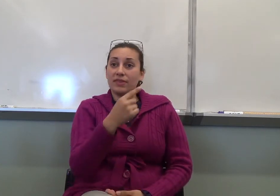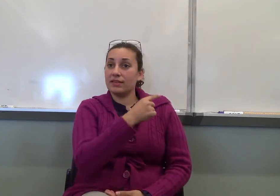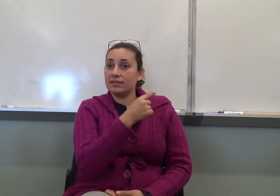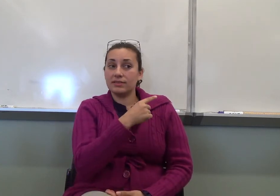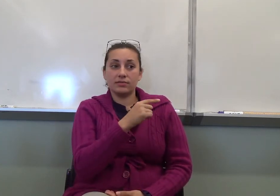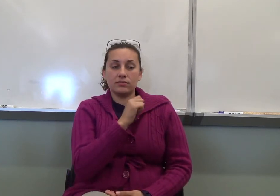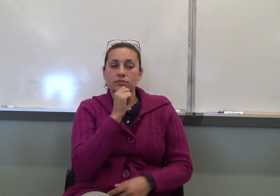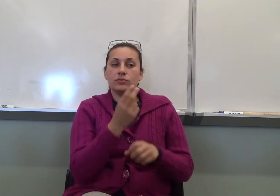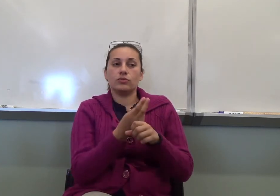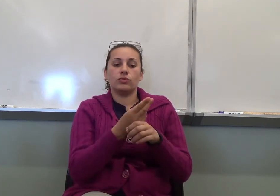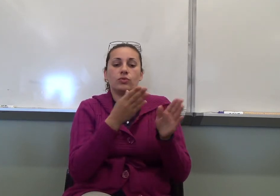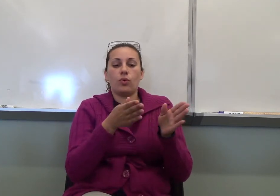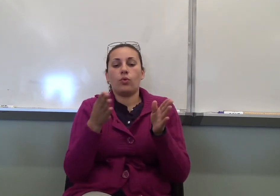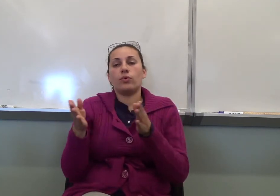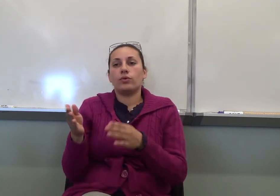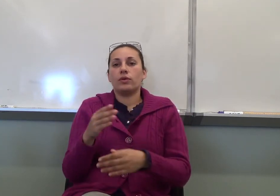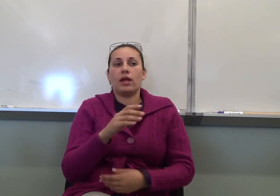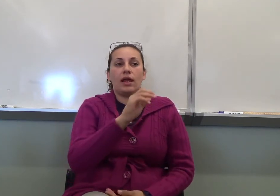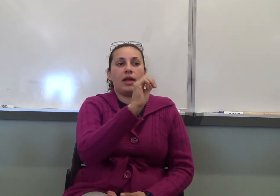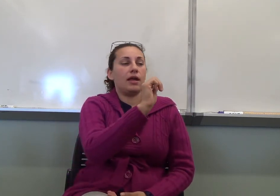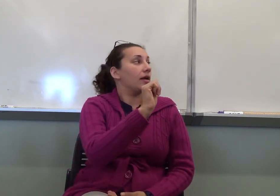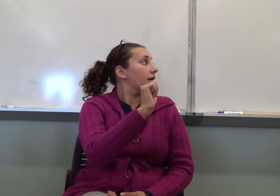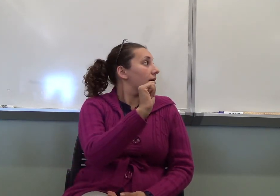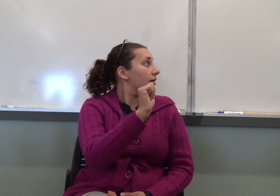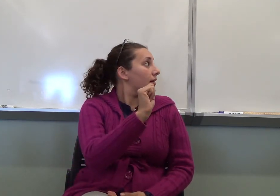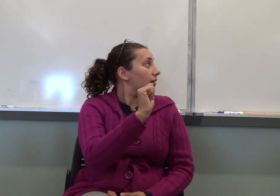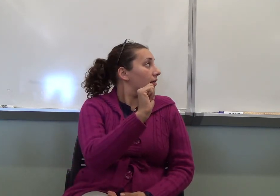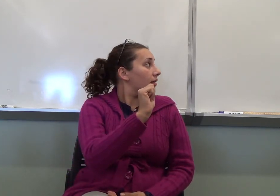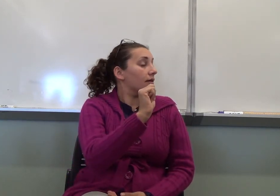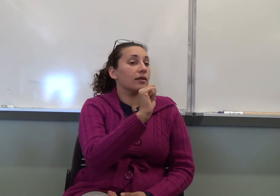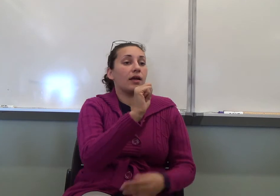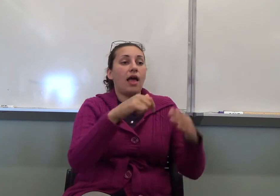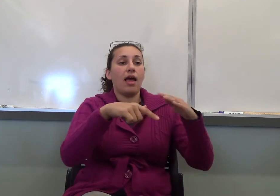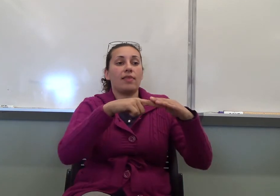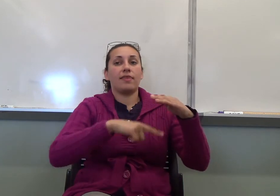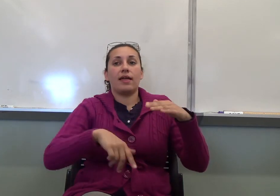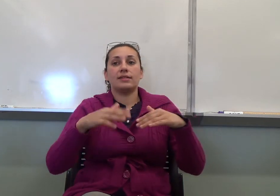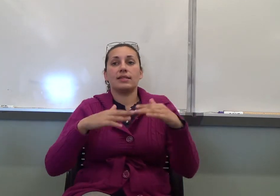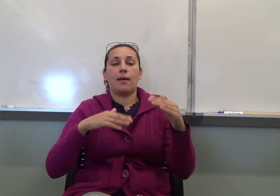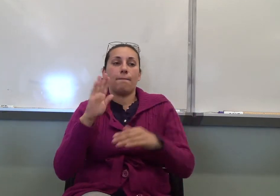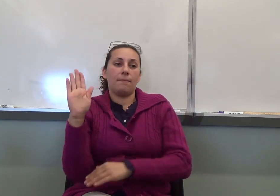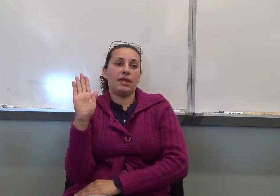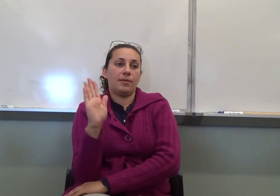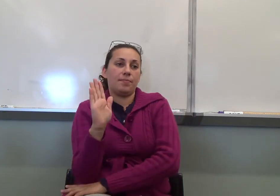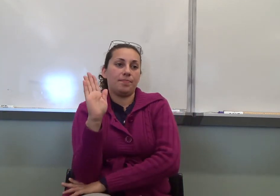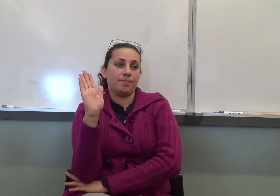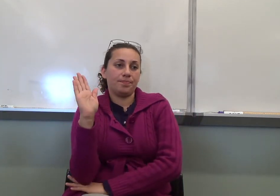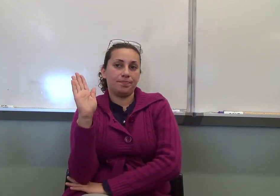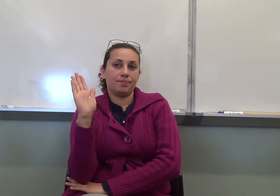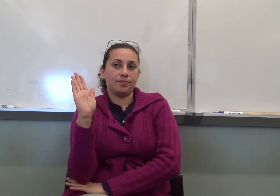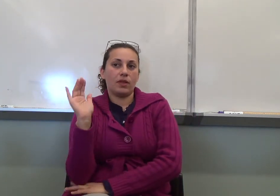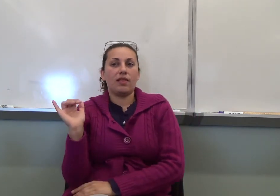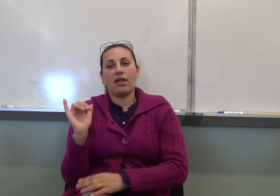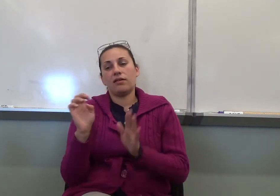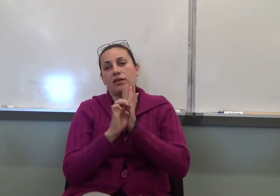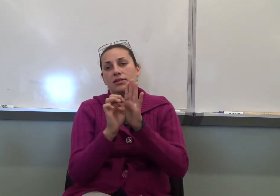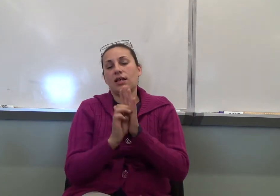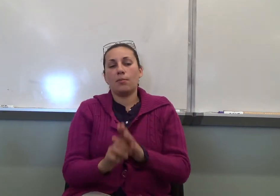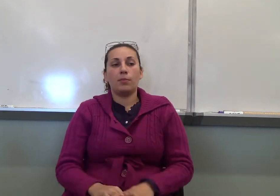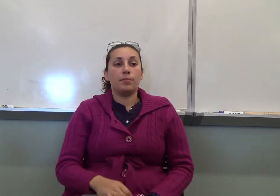A less than B. The example might be minus 12 less than